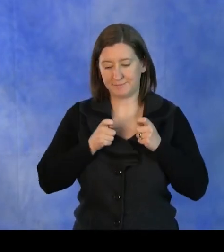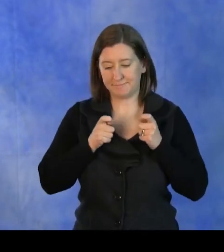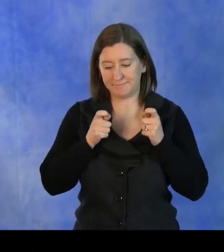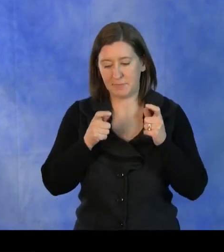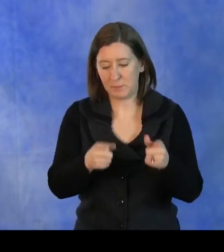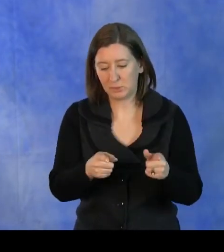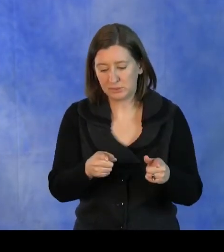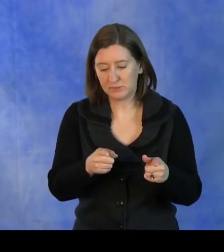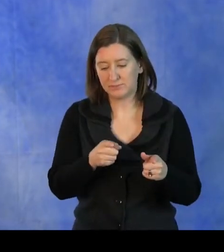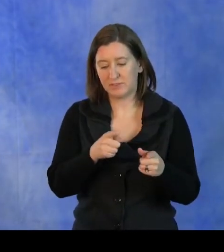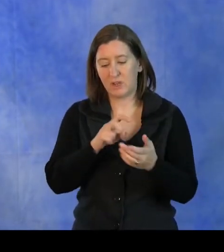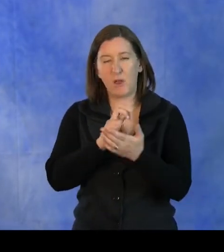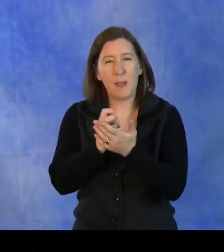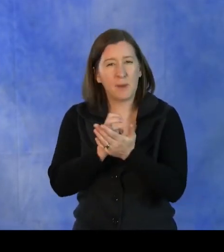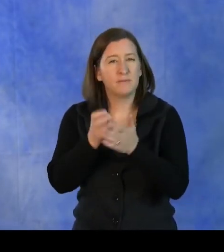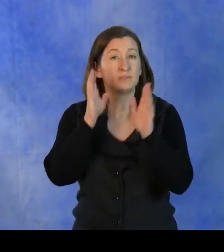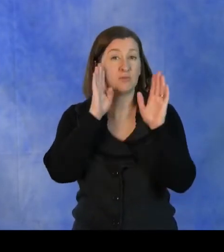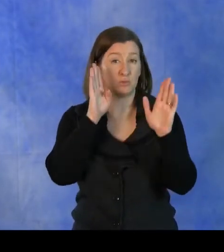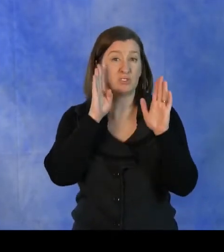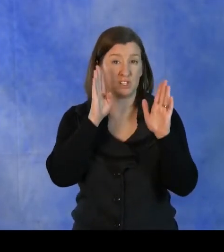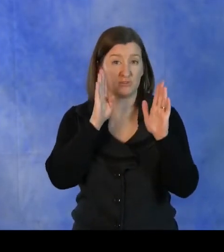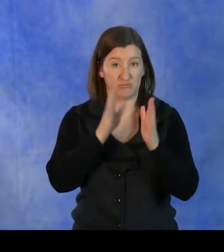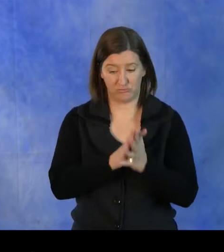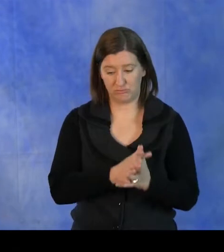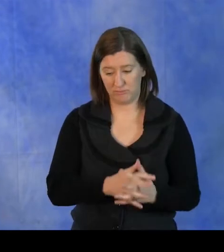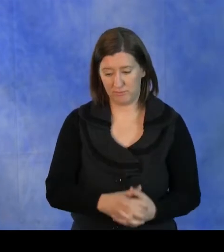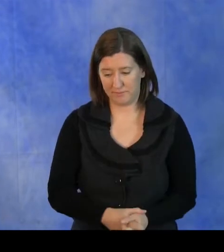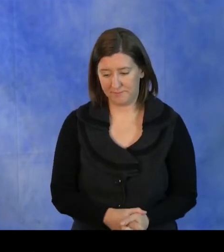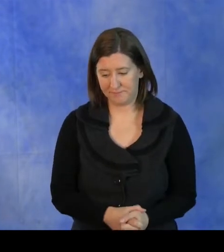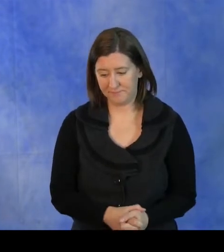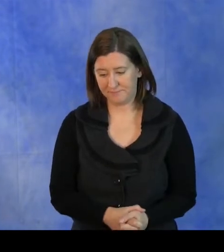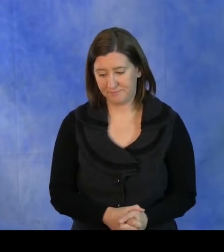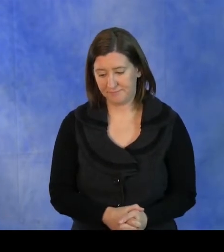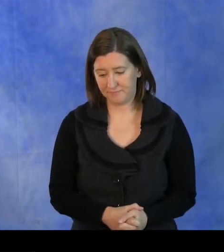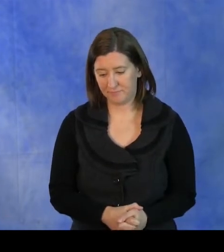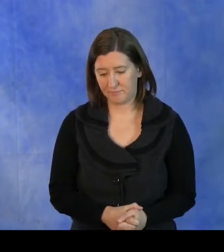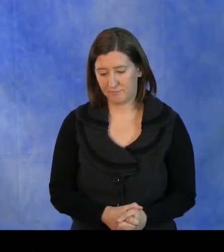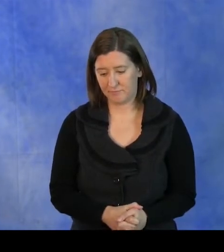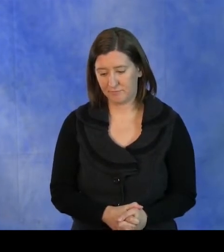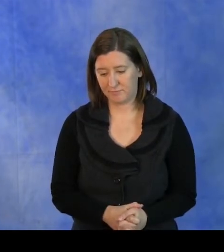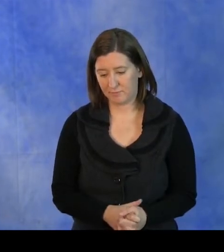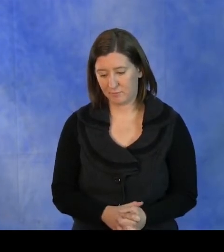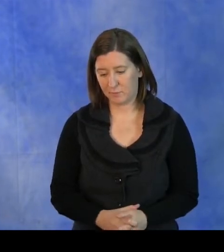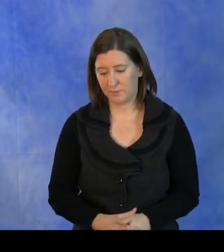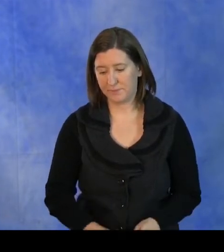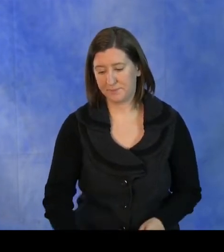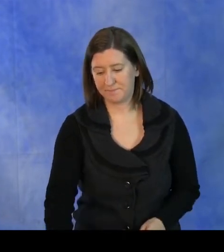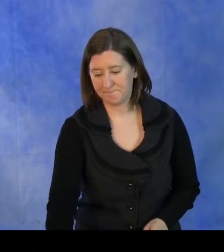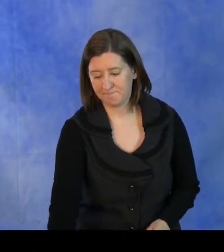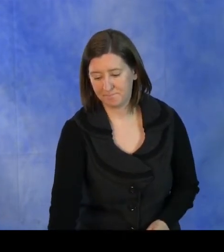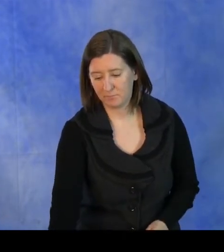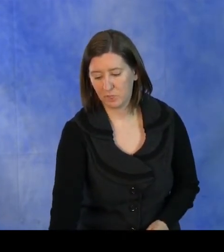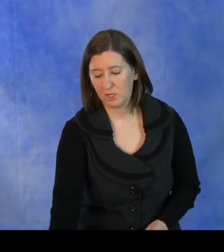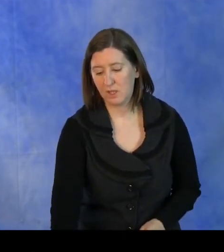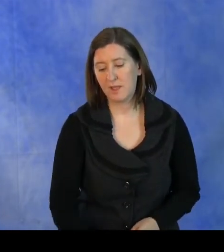brain injury, and so maybe they have the problems with attention.